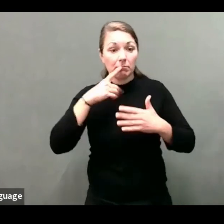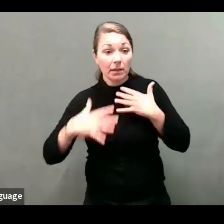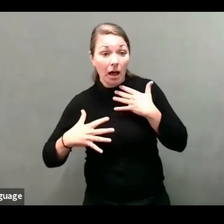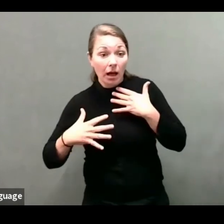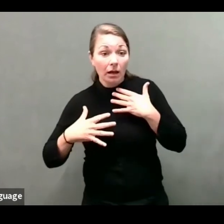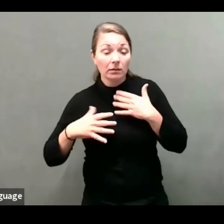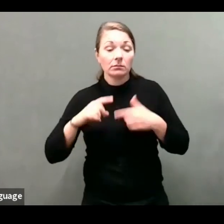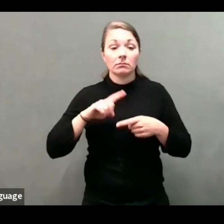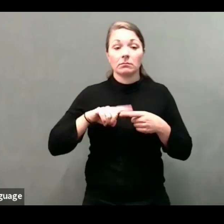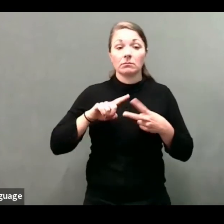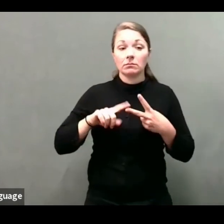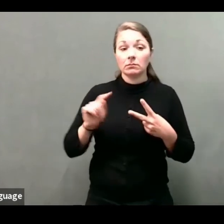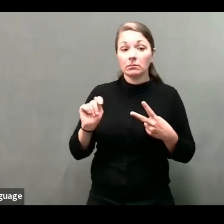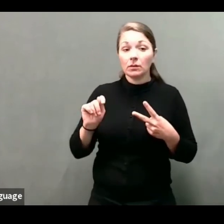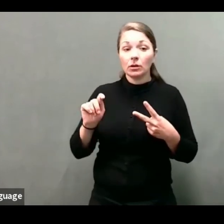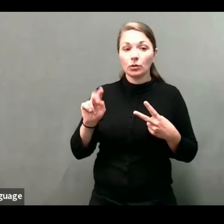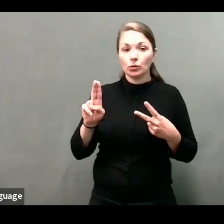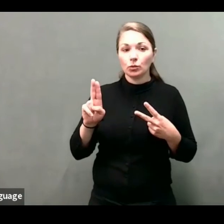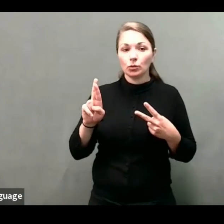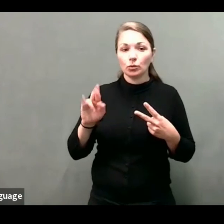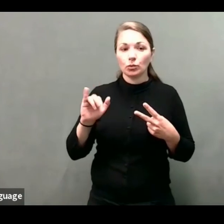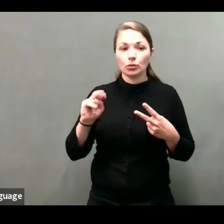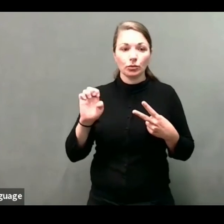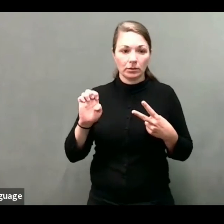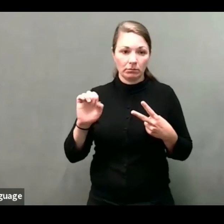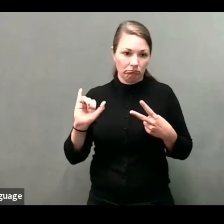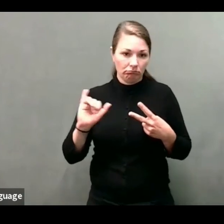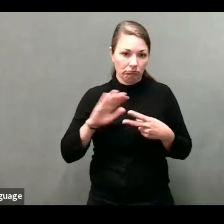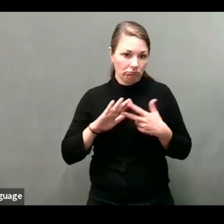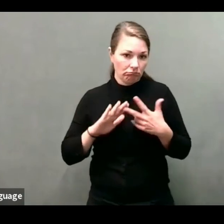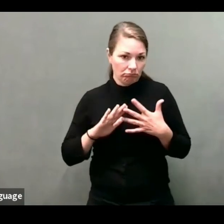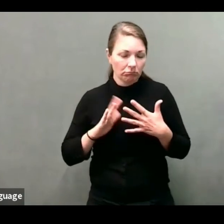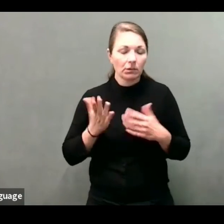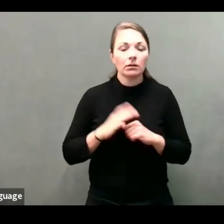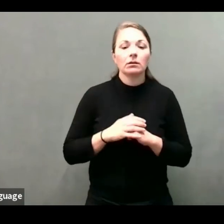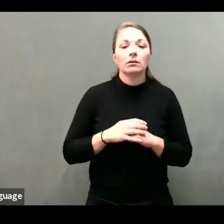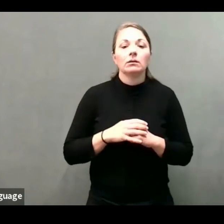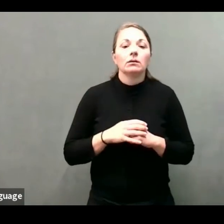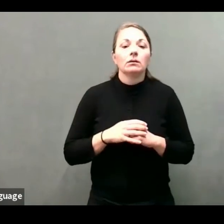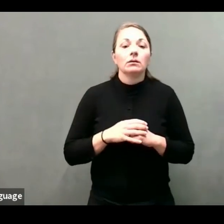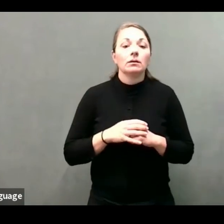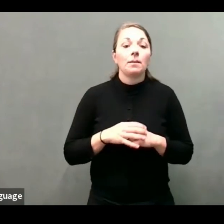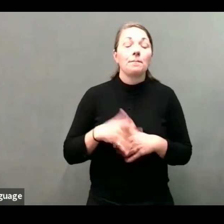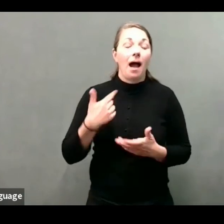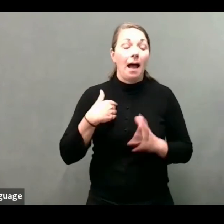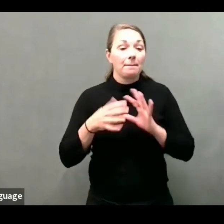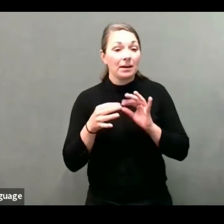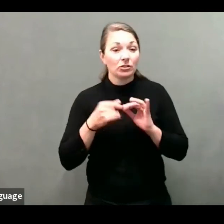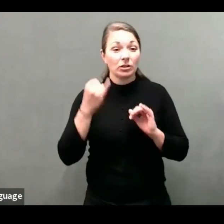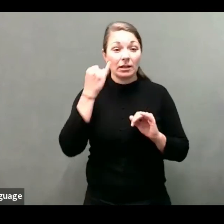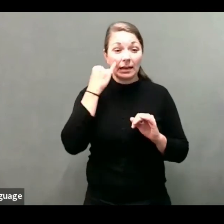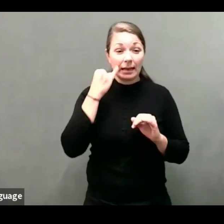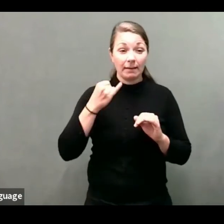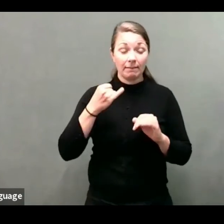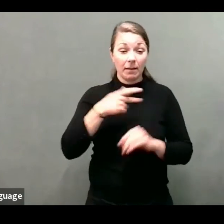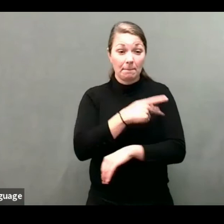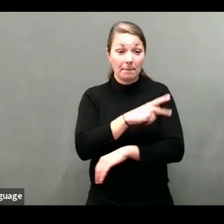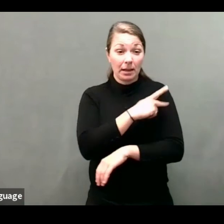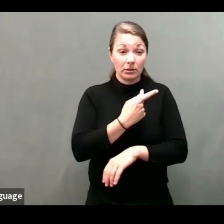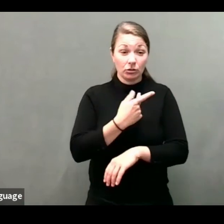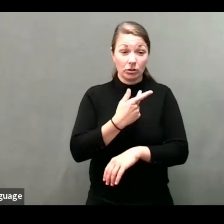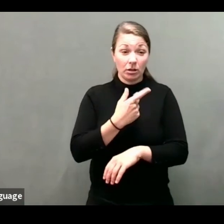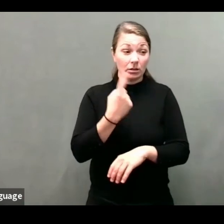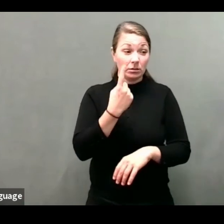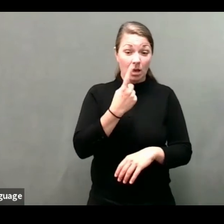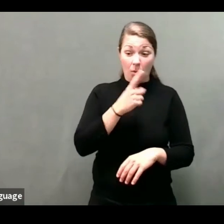mostly because, like I mentioned, if the patient was drugged or given alcohol in order